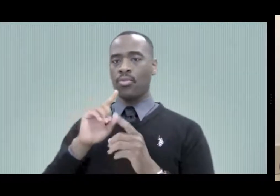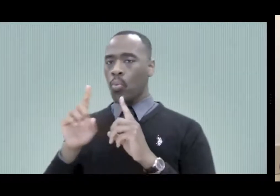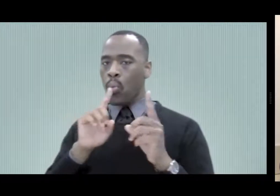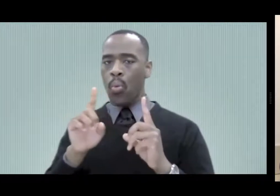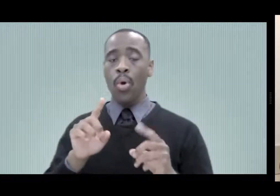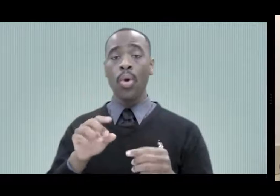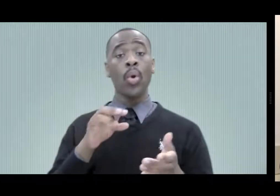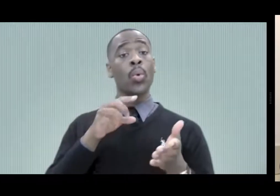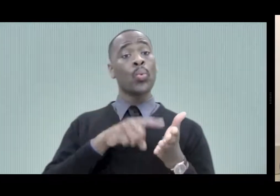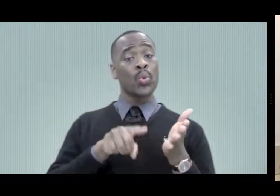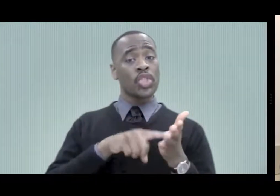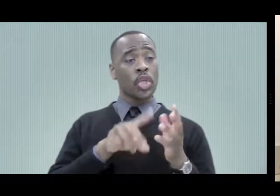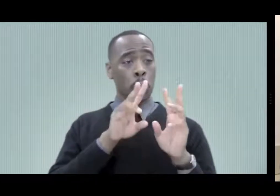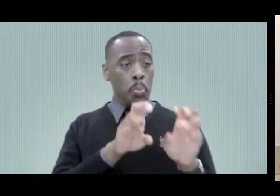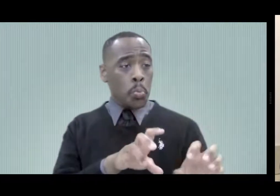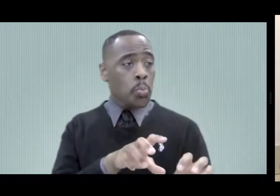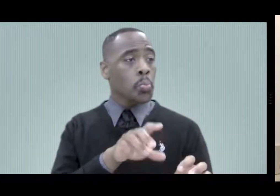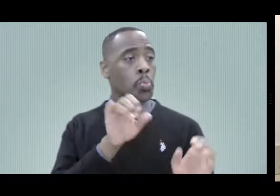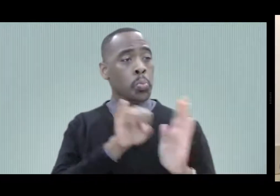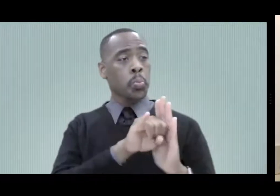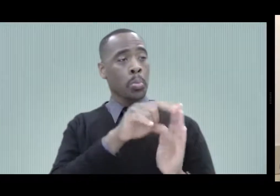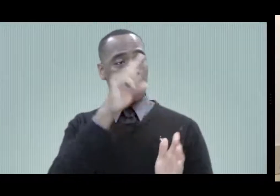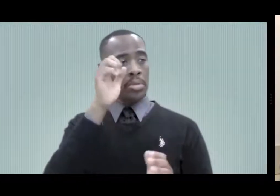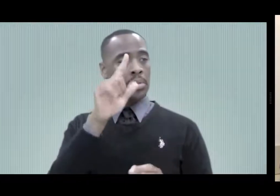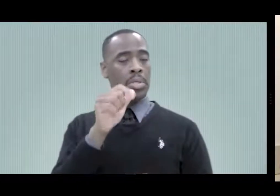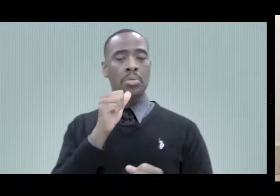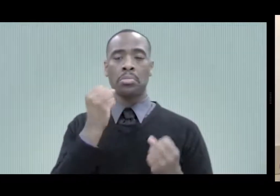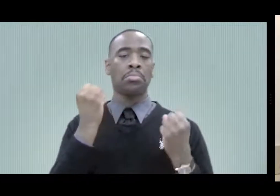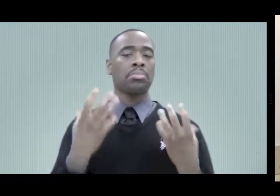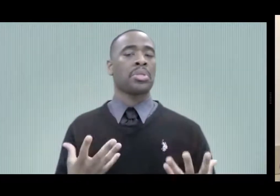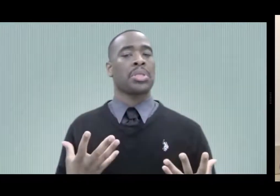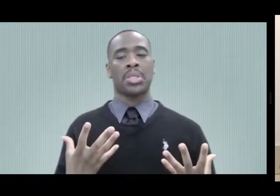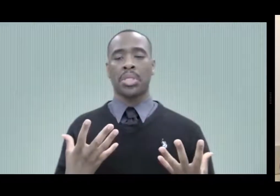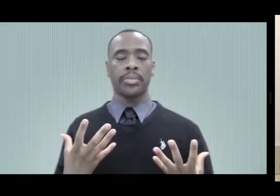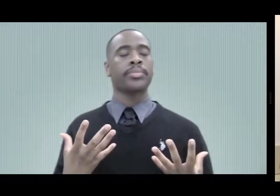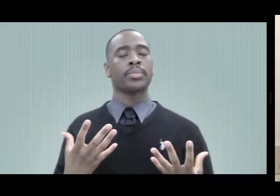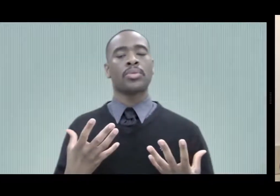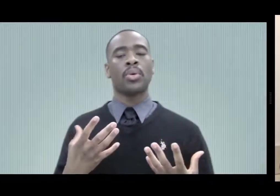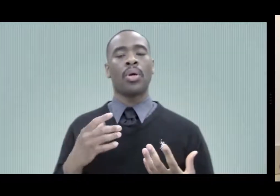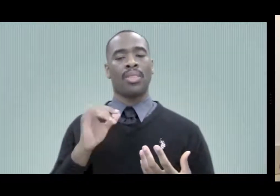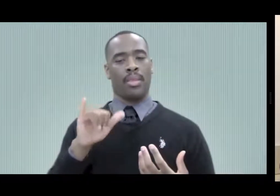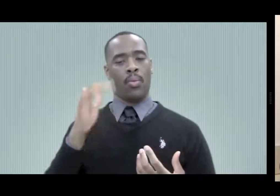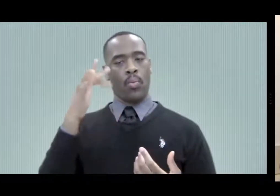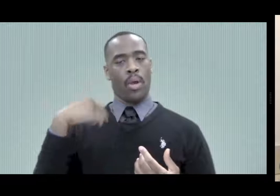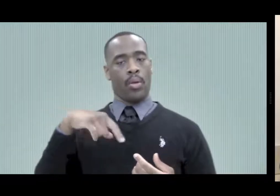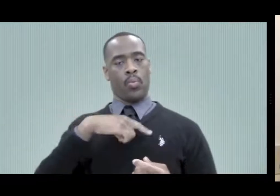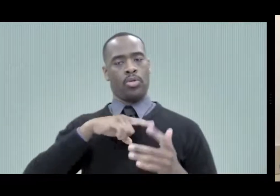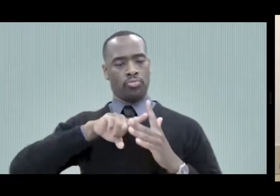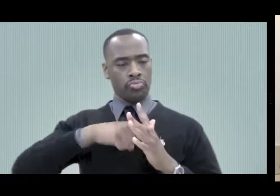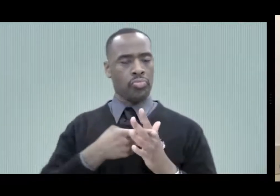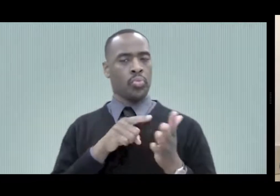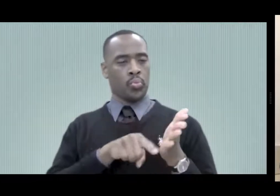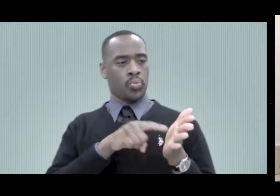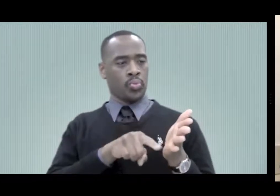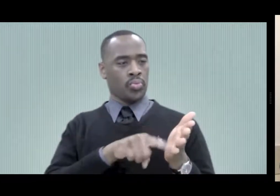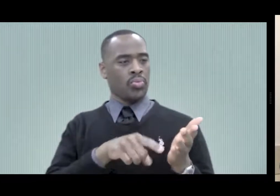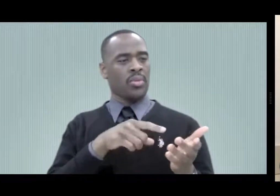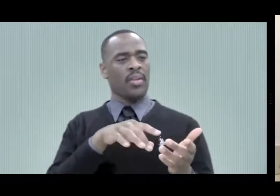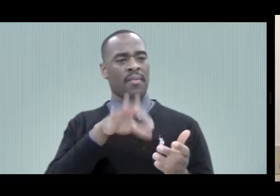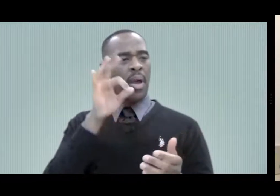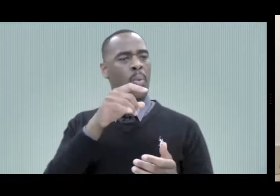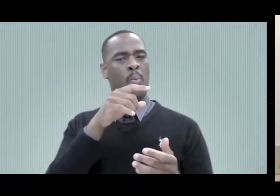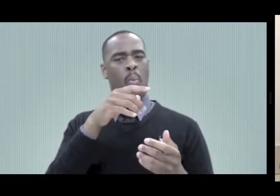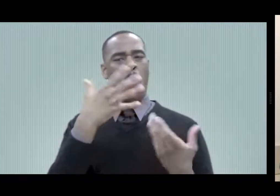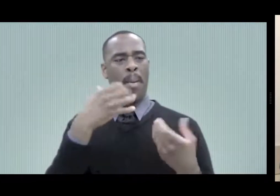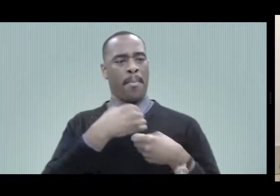had different ways of signing things, different expression, and they began analyzing what identified as Black